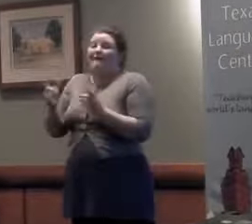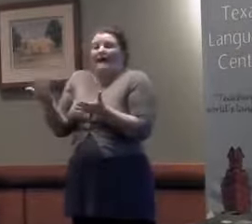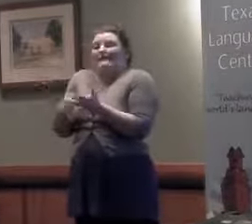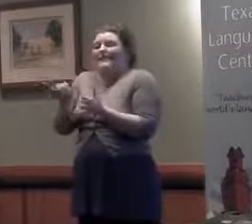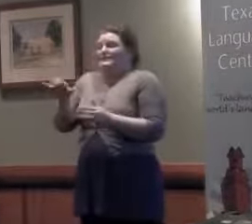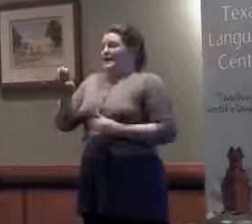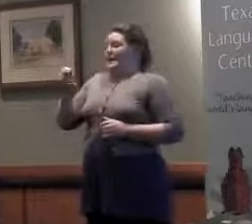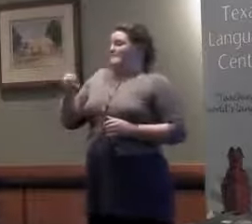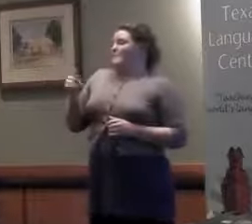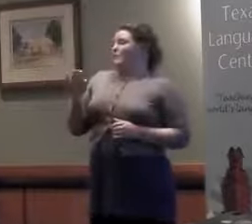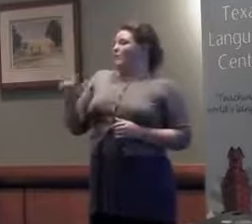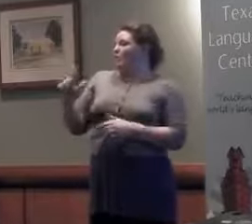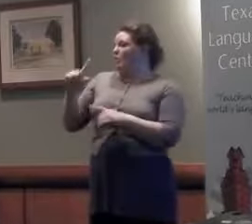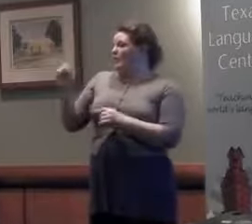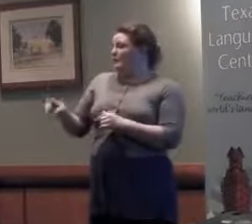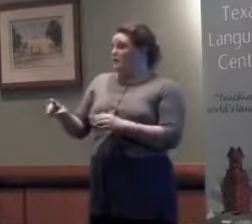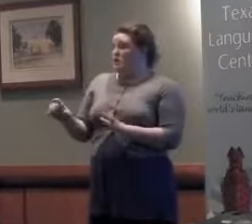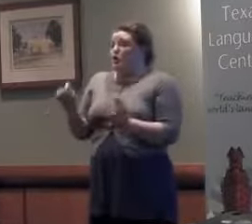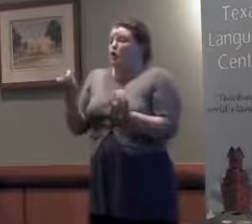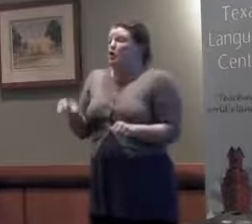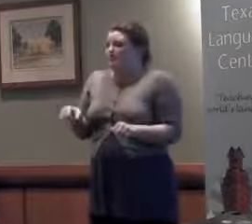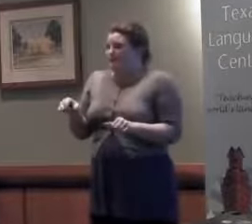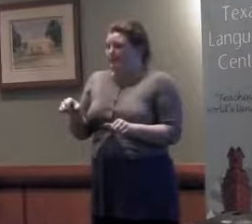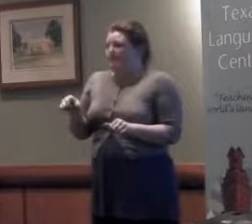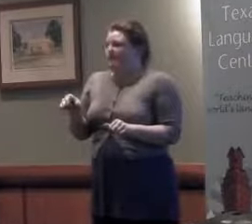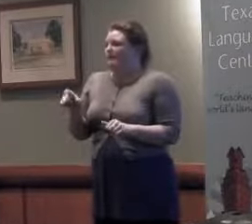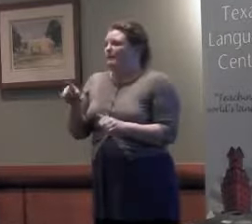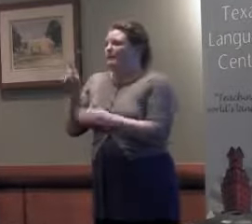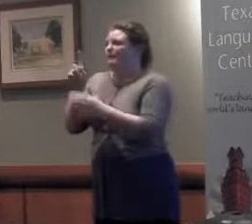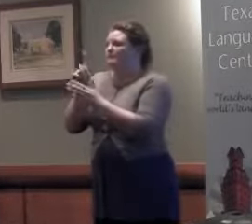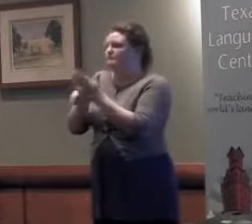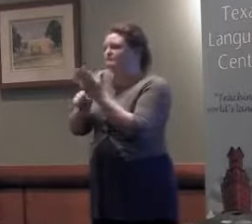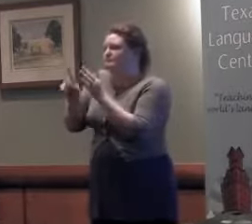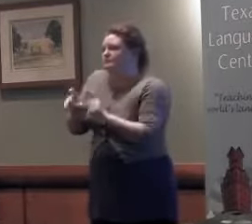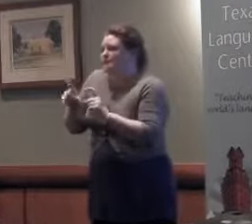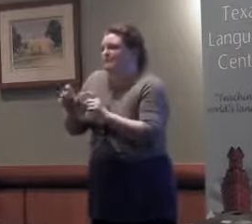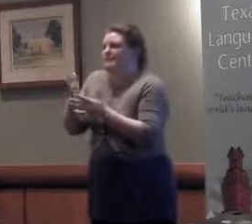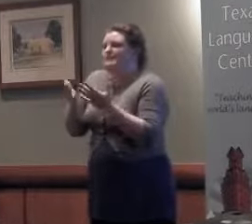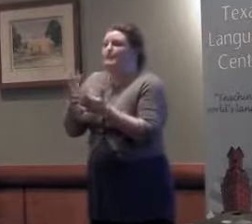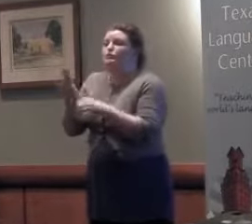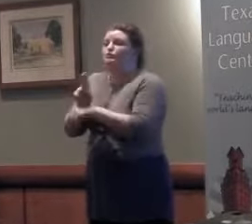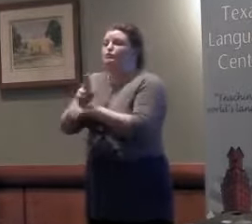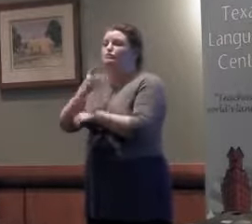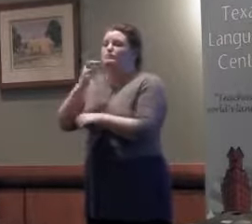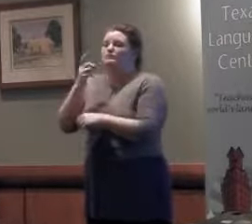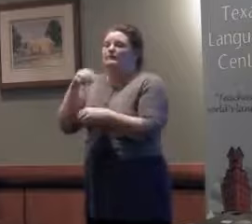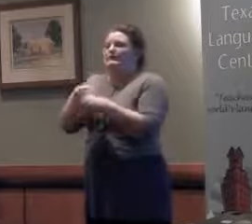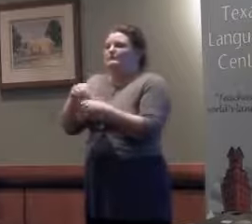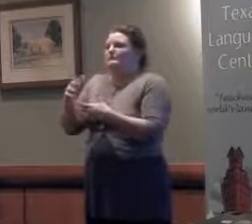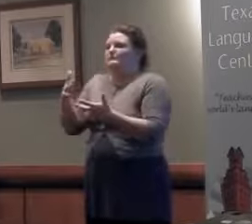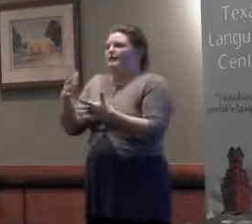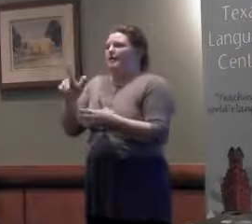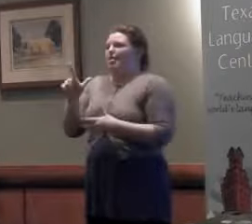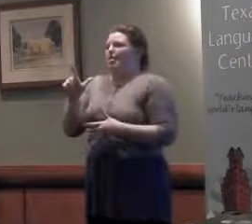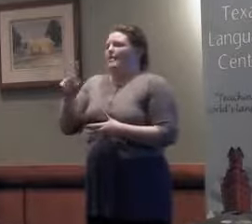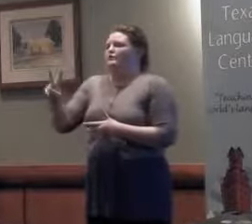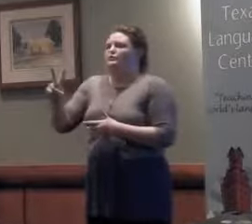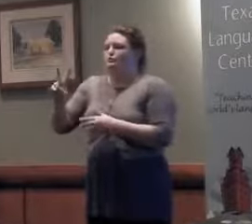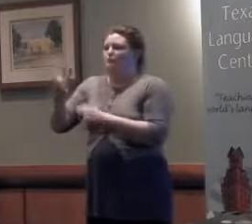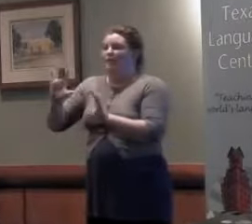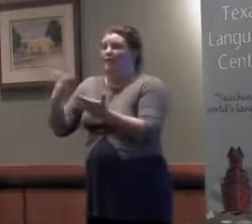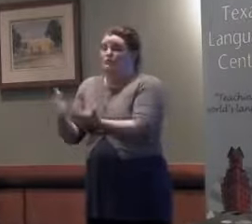empirical question that could be examined, and perhaps even used in a L2 classroom.